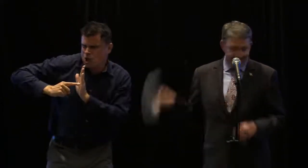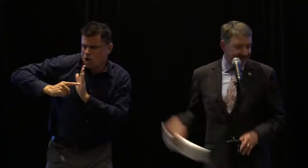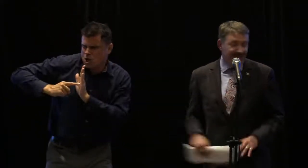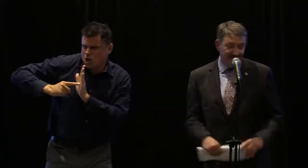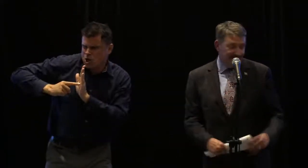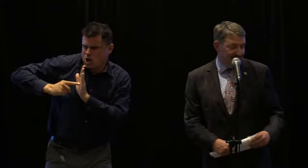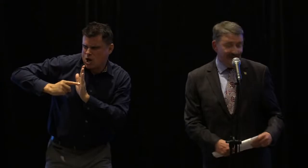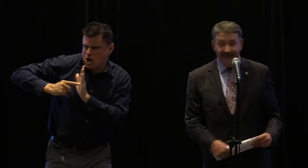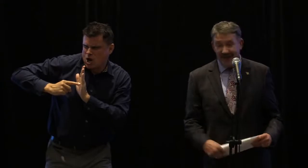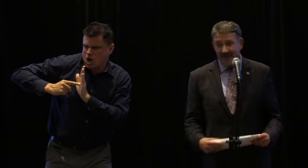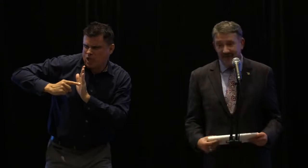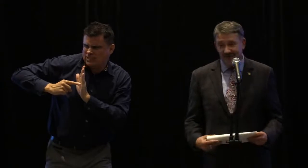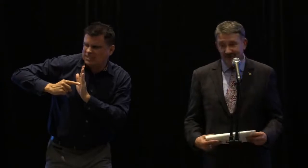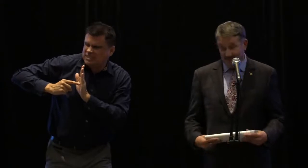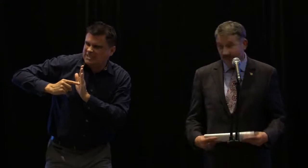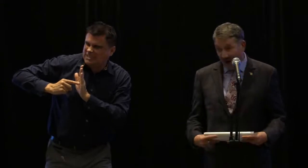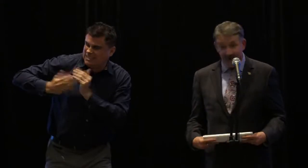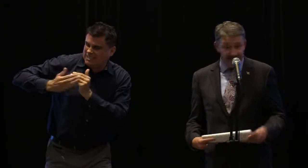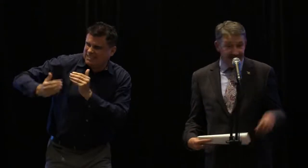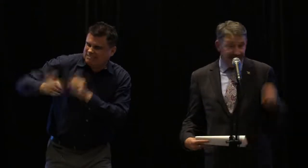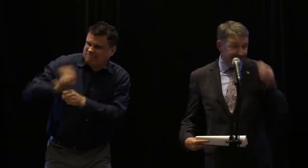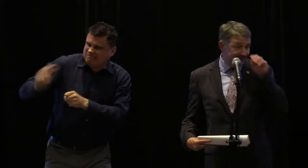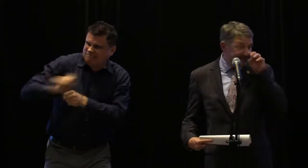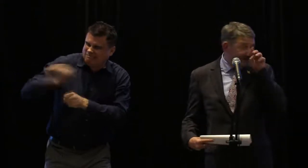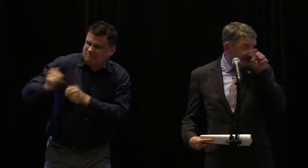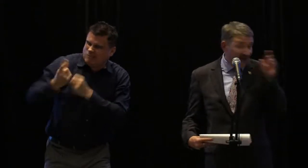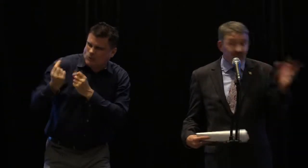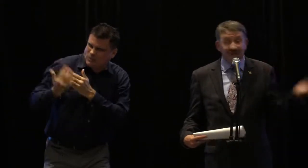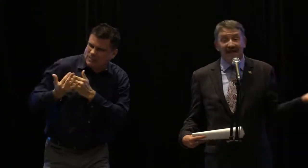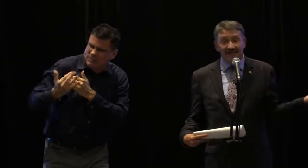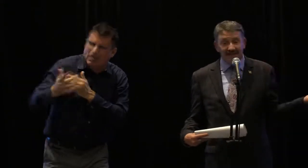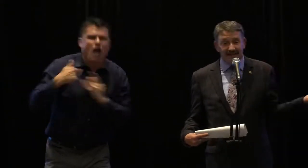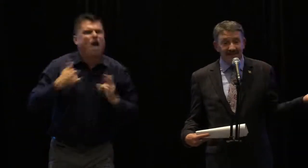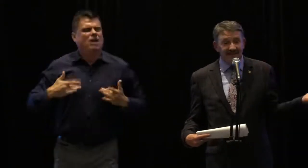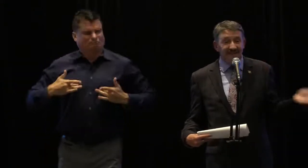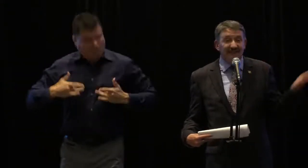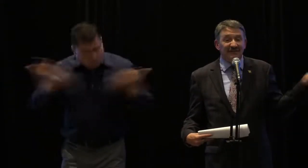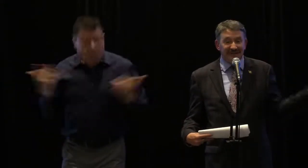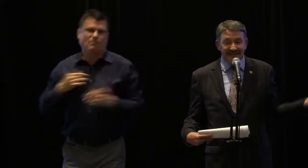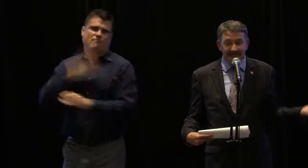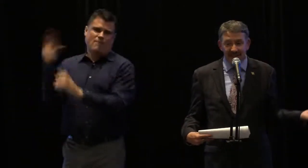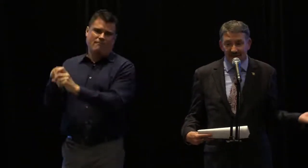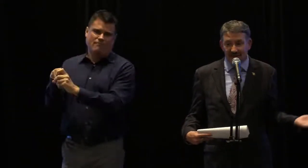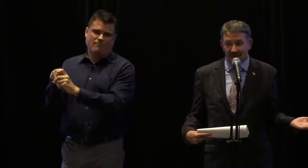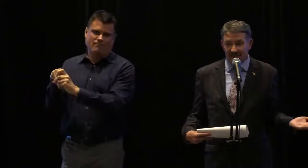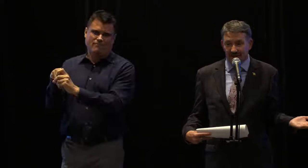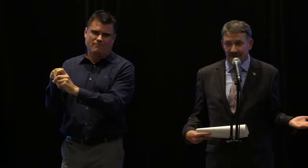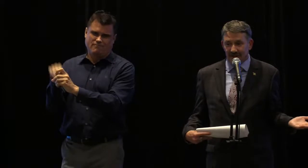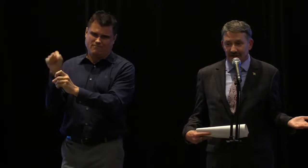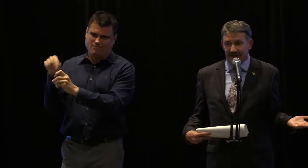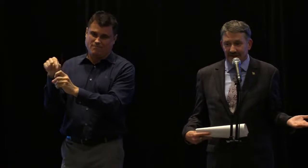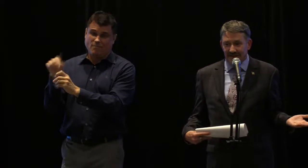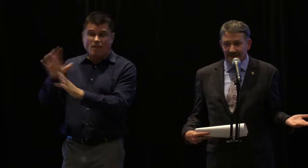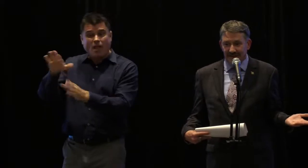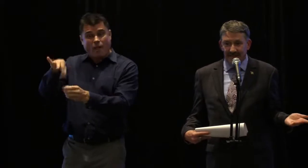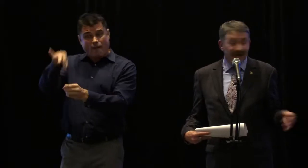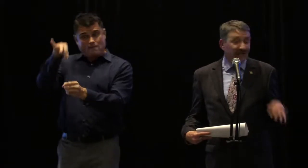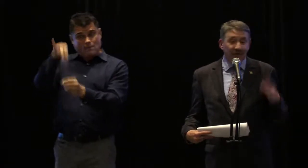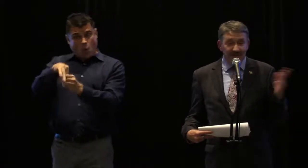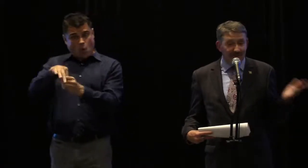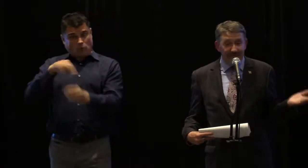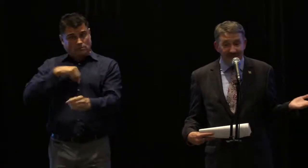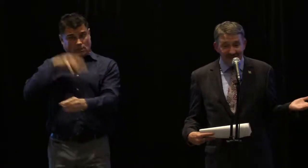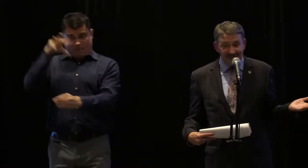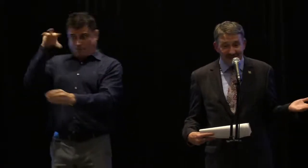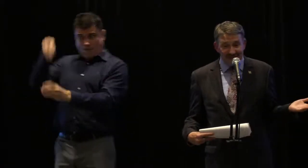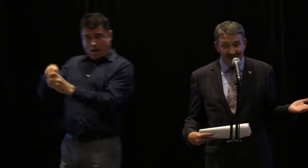I'm excited that to be part of it. I was elected 17 years ago, but I've